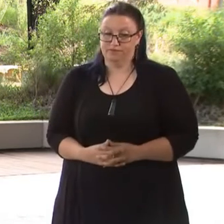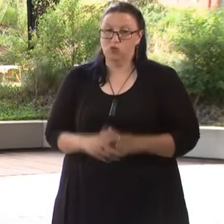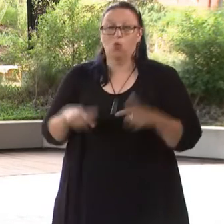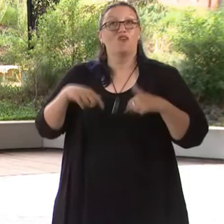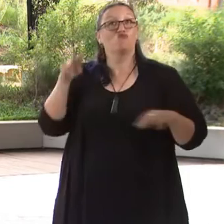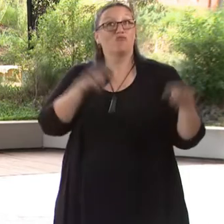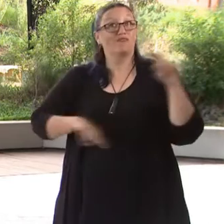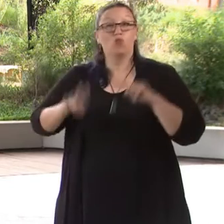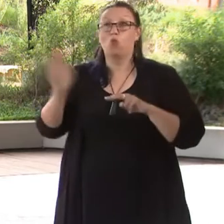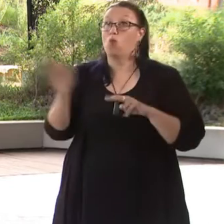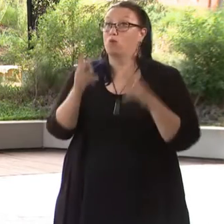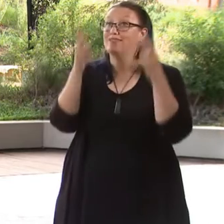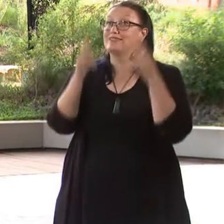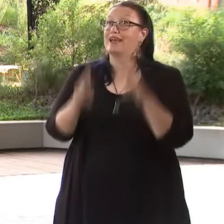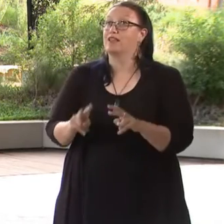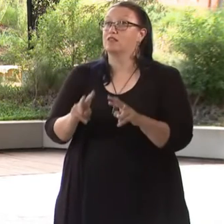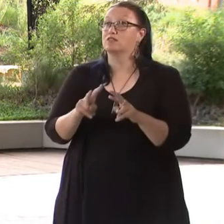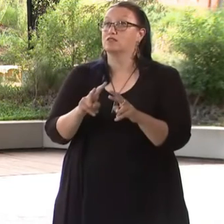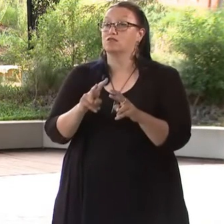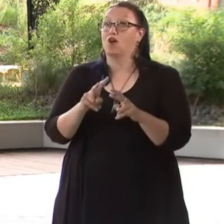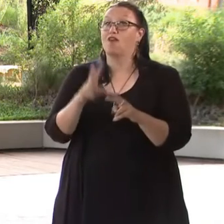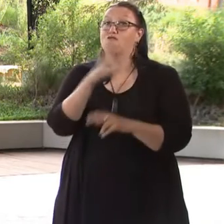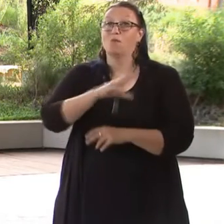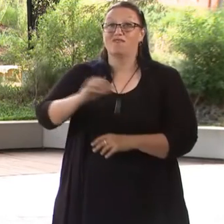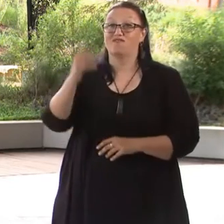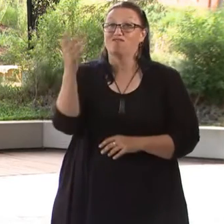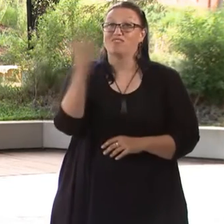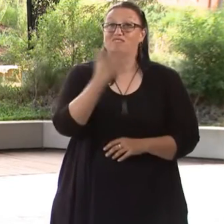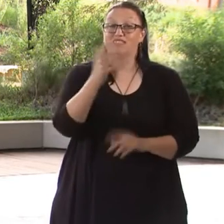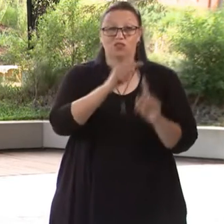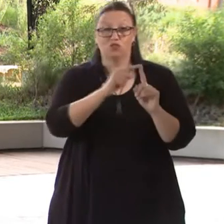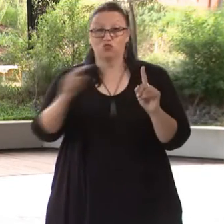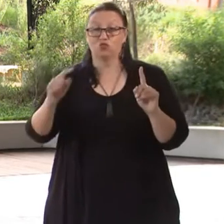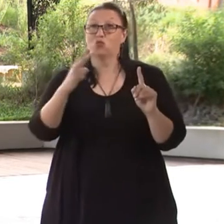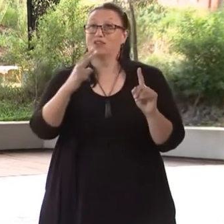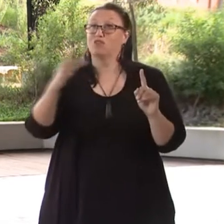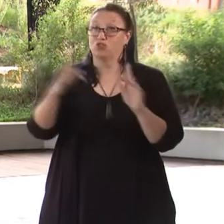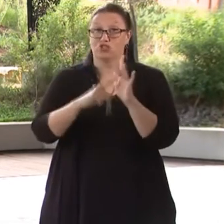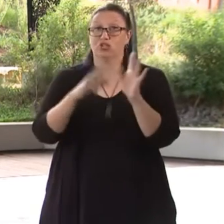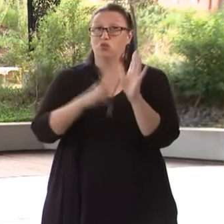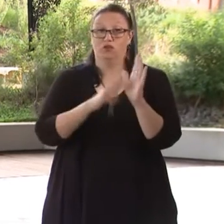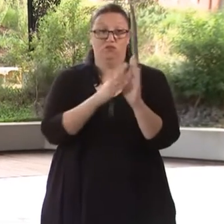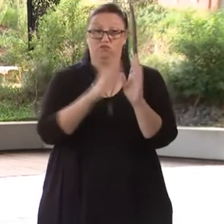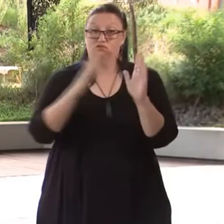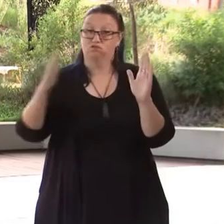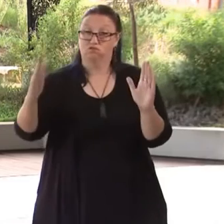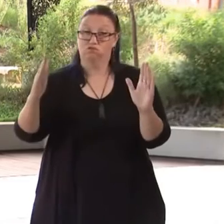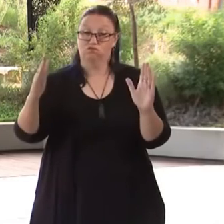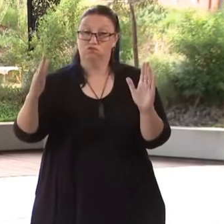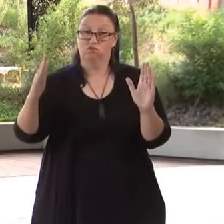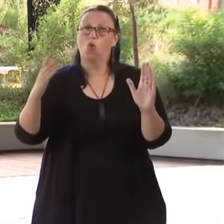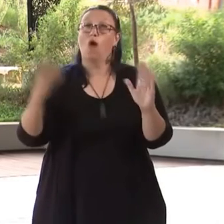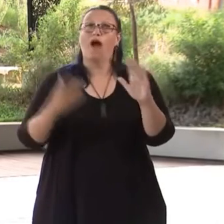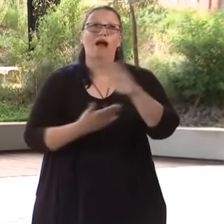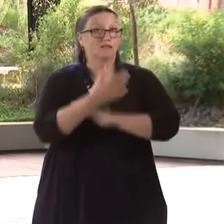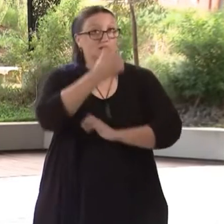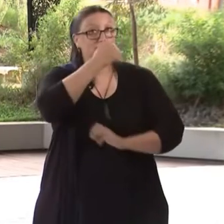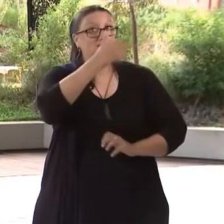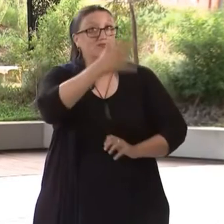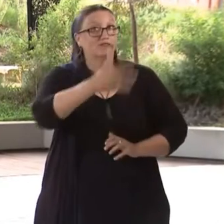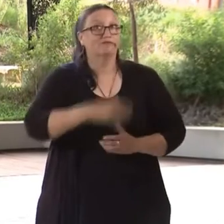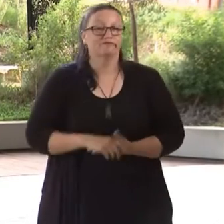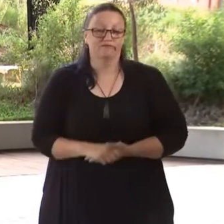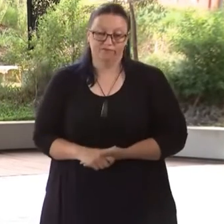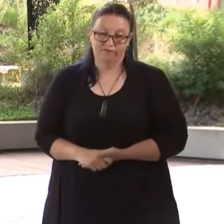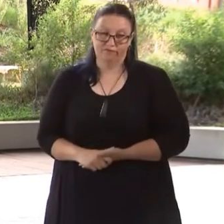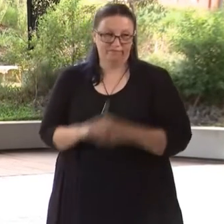the deaths that were reported between the 15th and the 21st of January in those under 65 years of